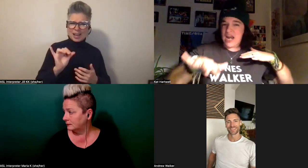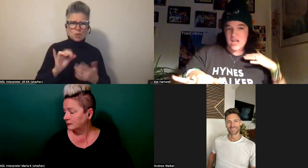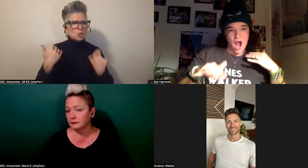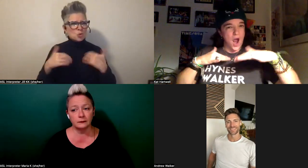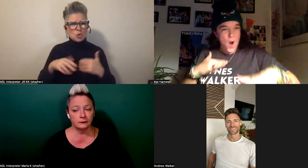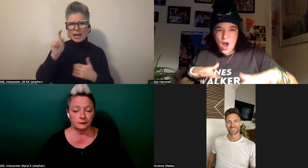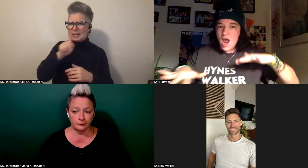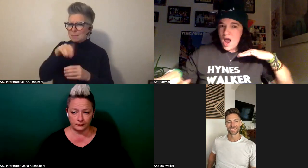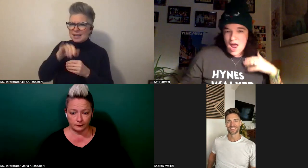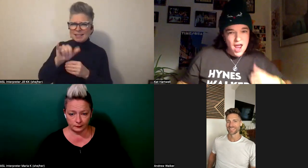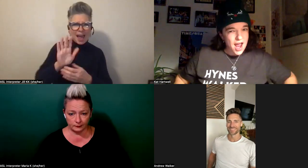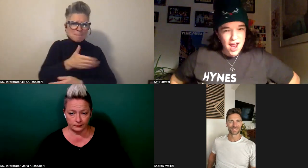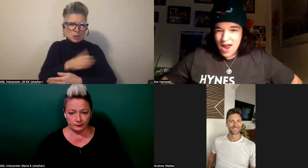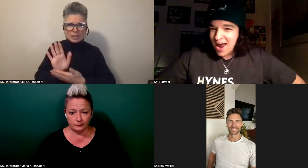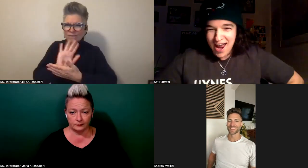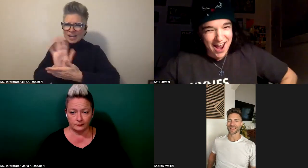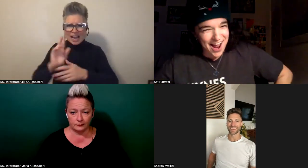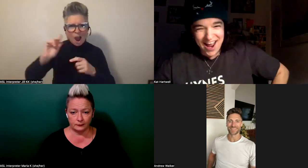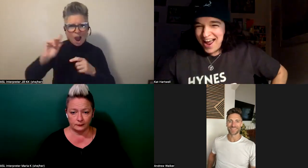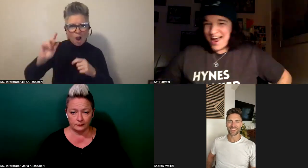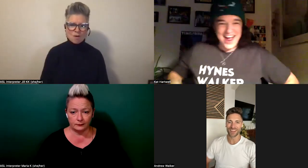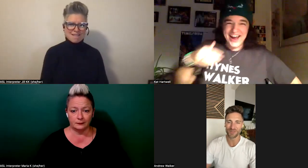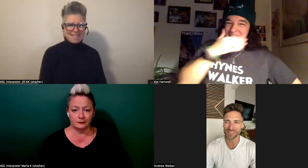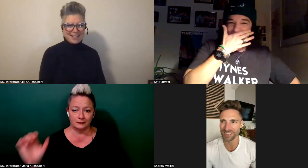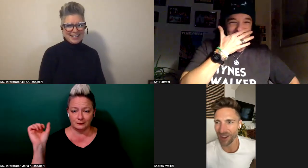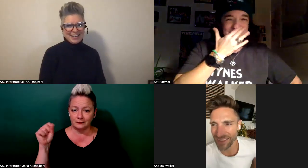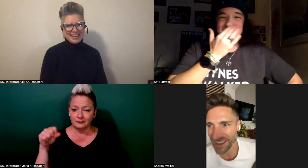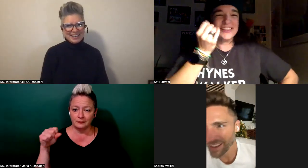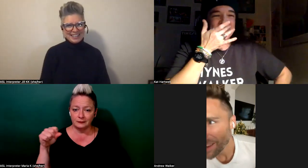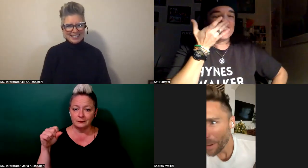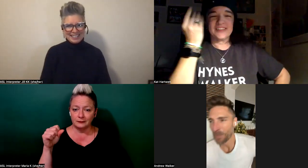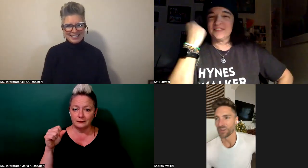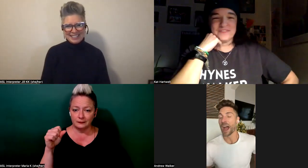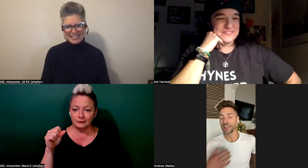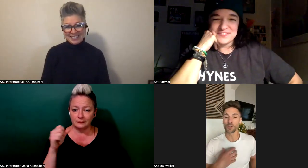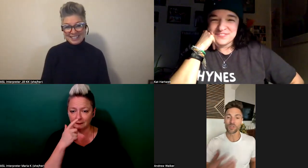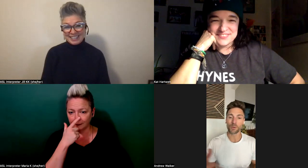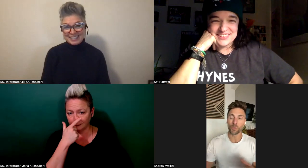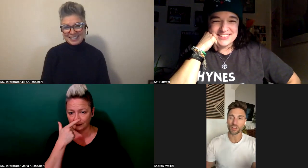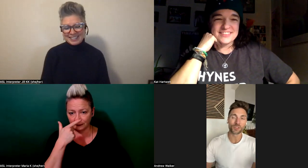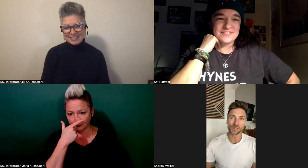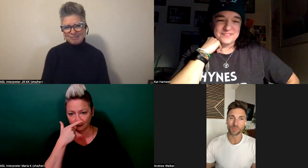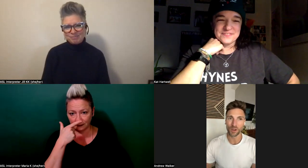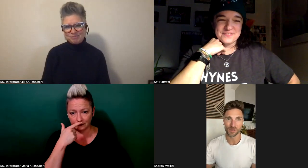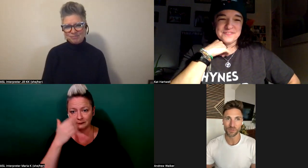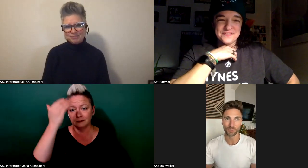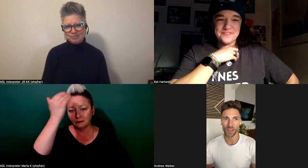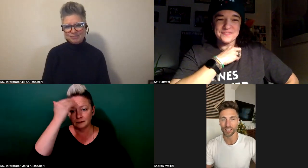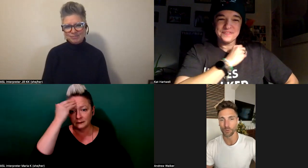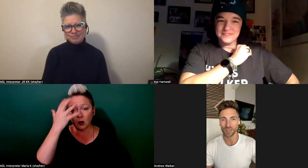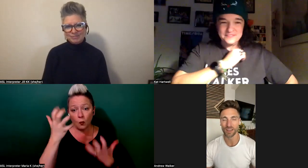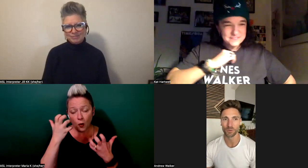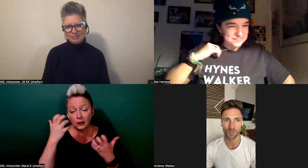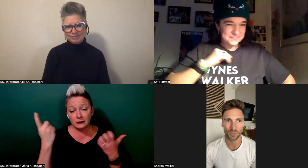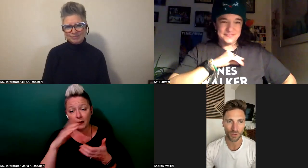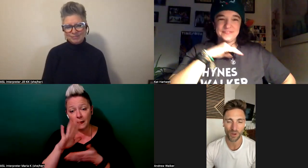music video. Yeah. No, it was. I think I knew that I wanted to do something on this film, kind of like